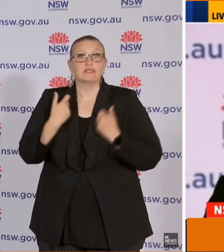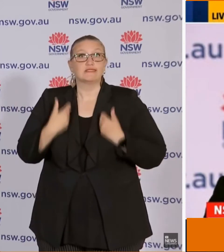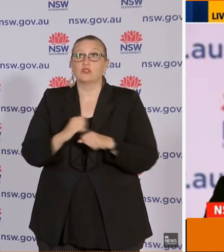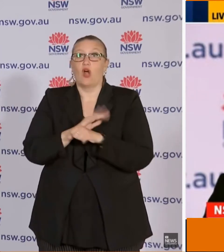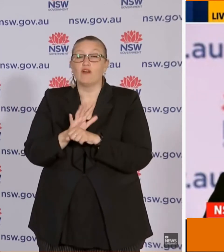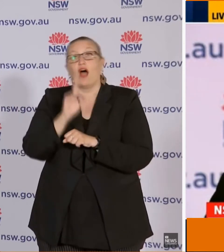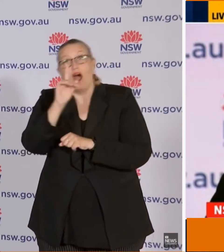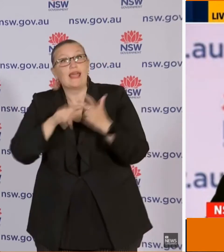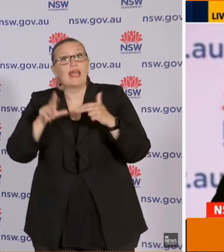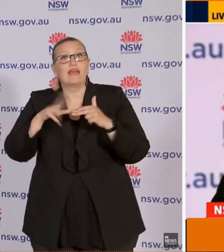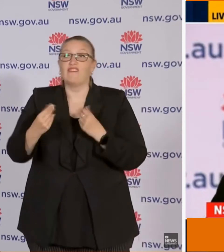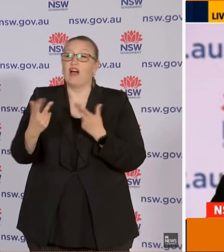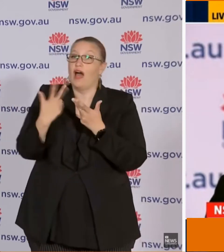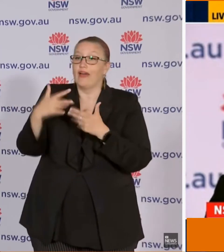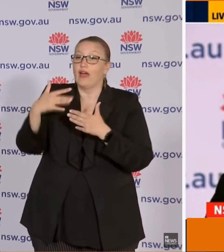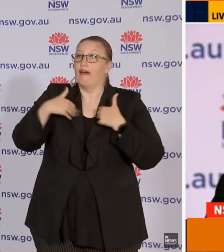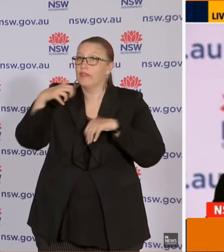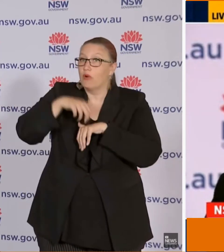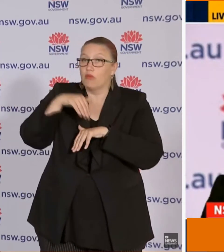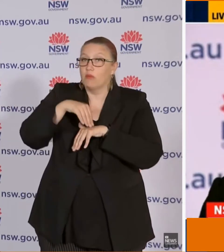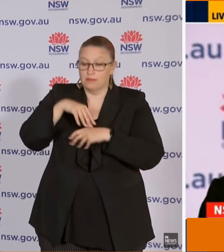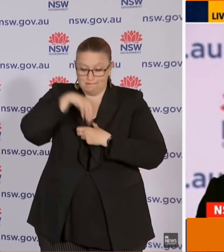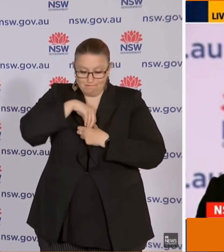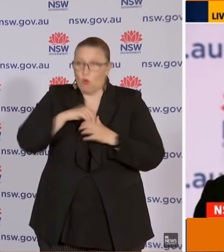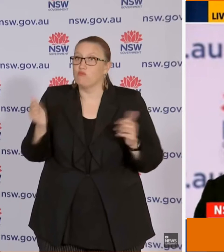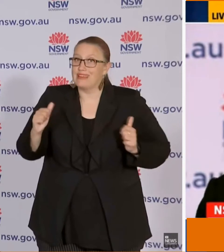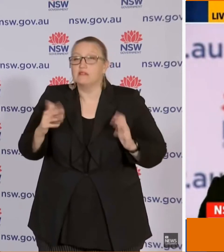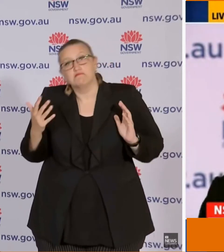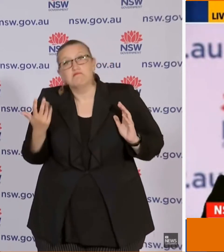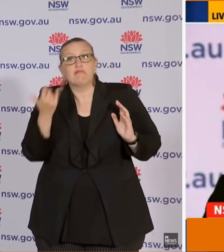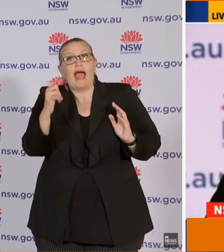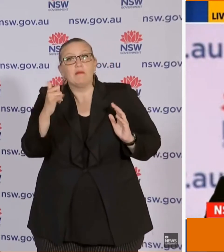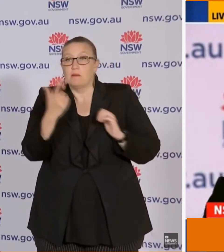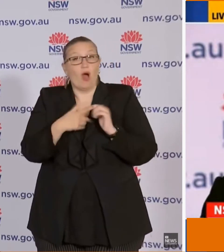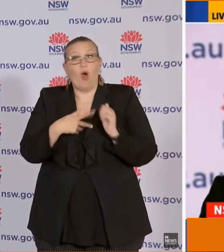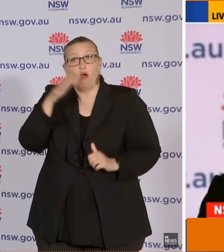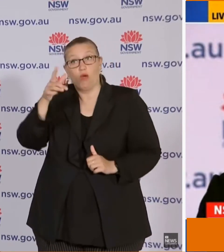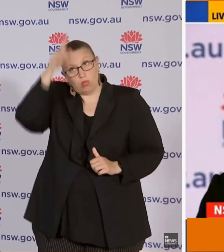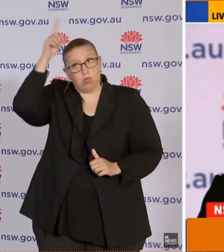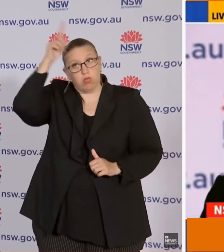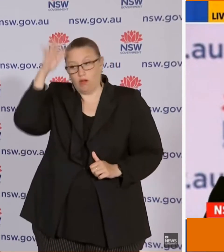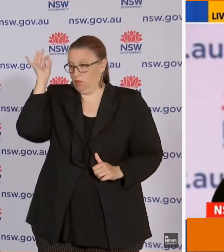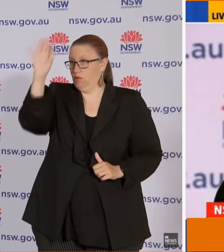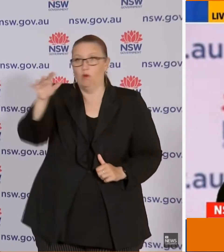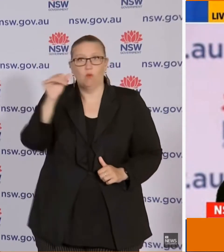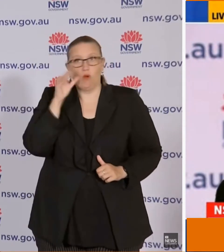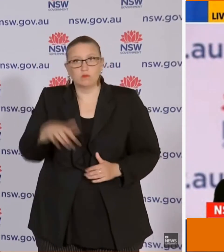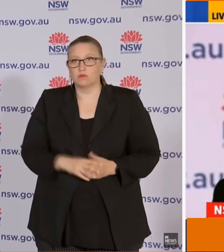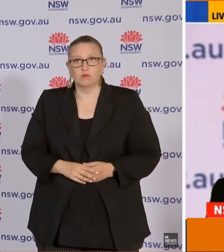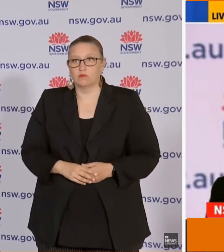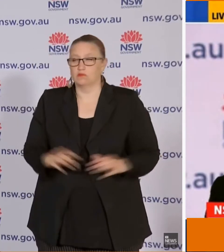to our community. But to provide, it's not my job to pluck figures out of air, and I would never do that.